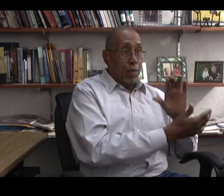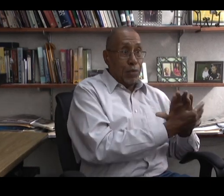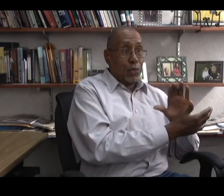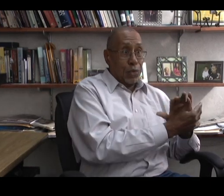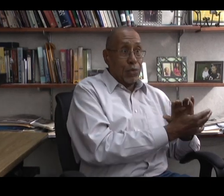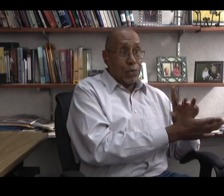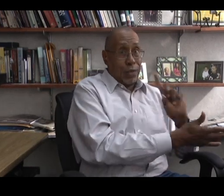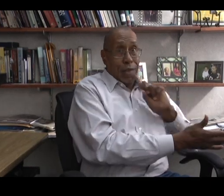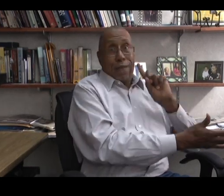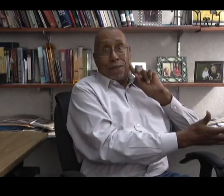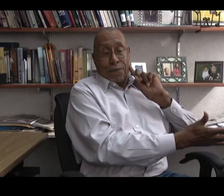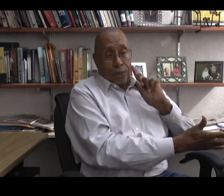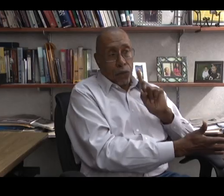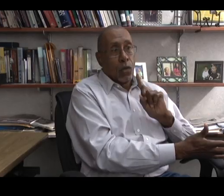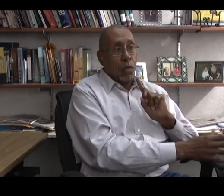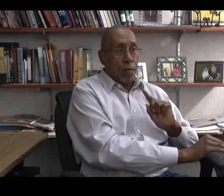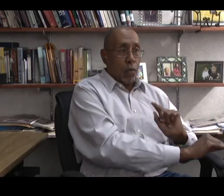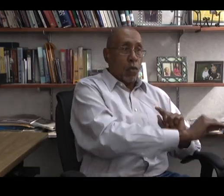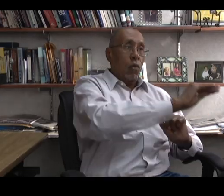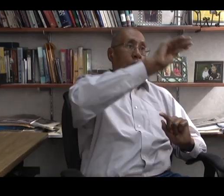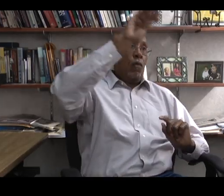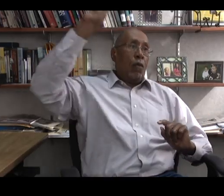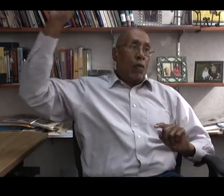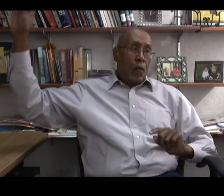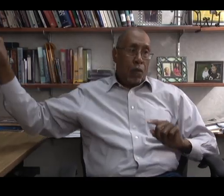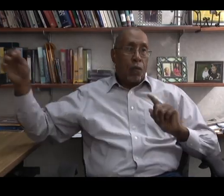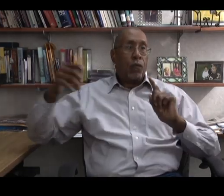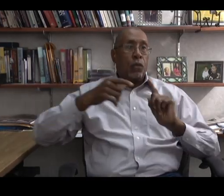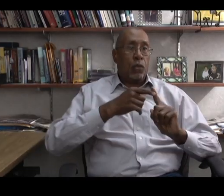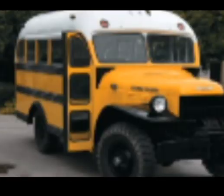wasn't able to attend the neighborhood public school, and I had to go to